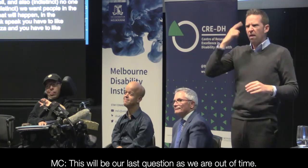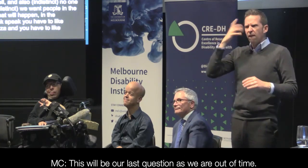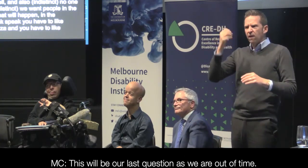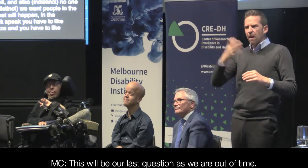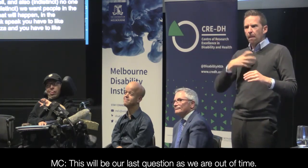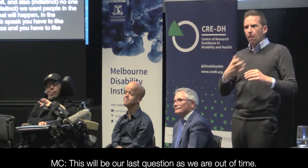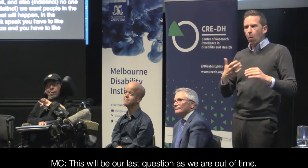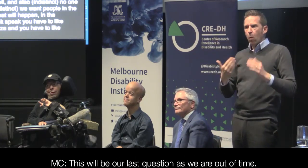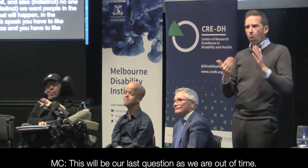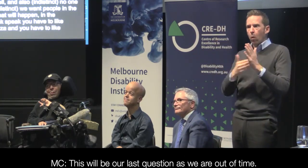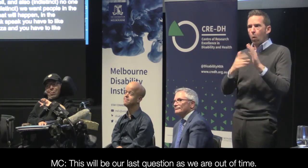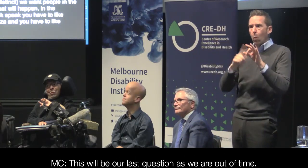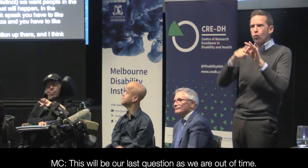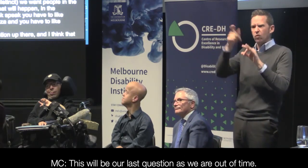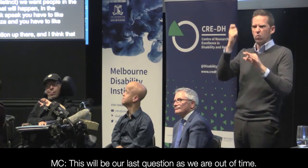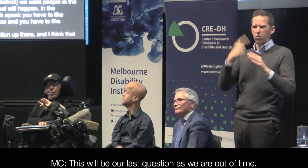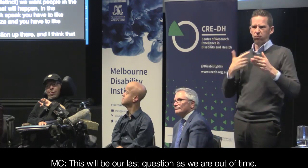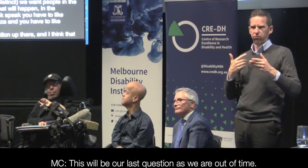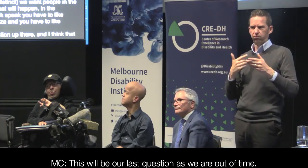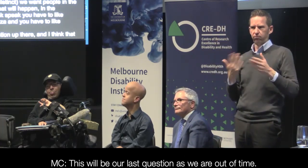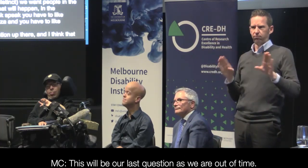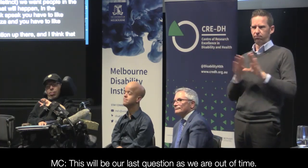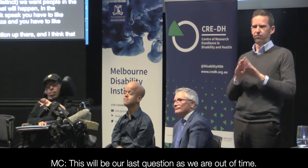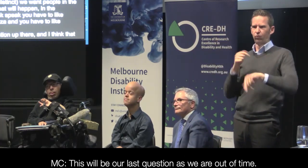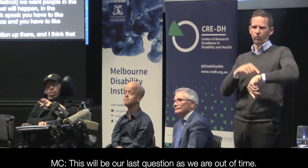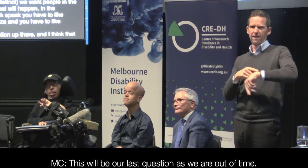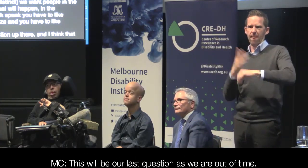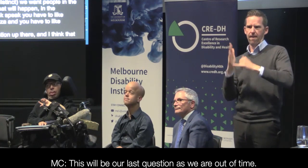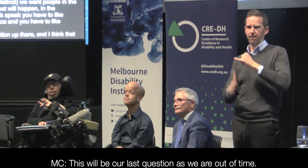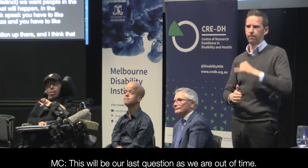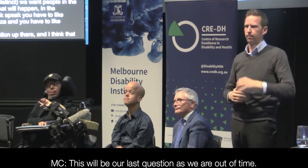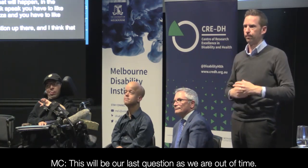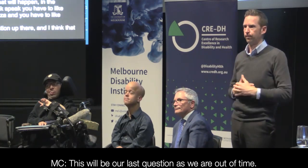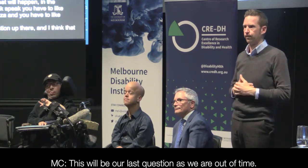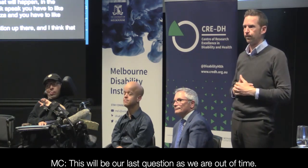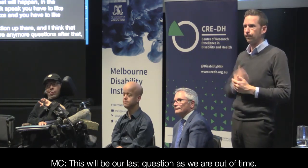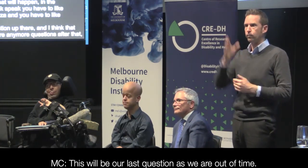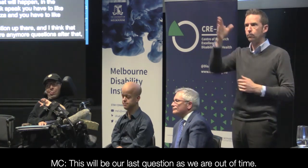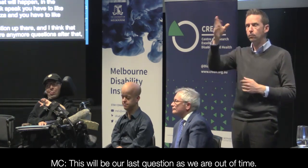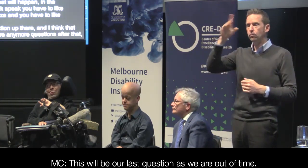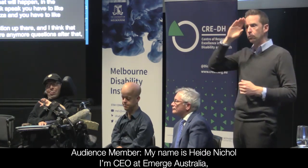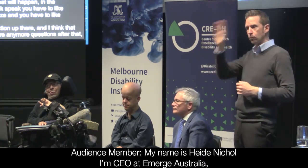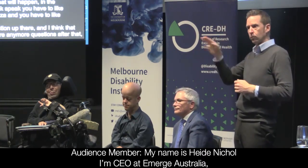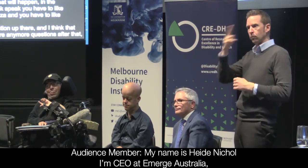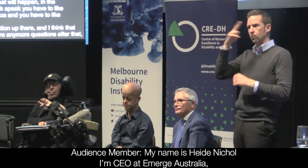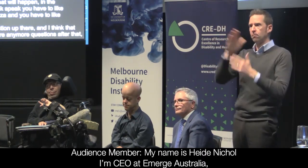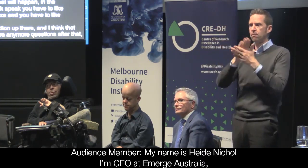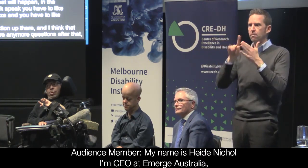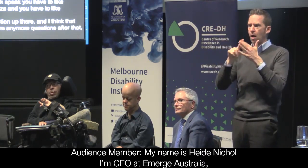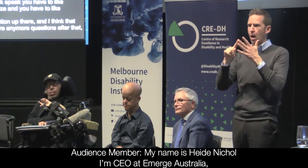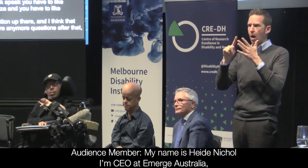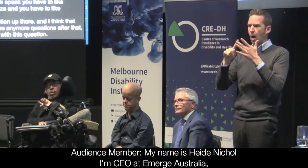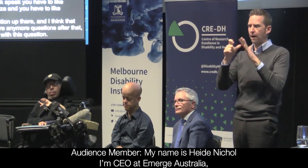more questions after that? Otherwise, we might close with this question because we're getting towards the end. Hi, my name is Heidi Nicol. I